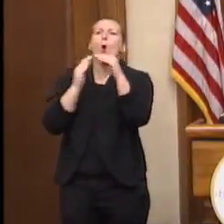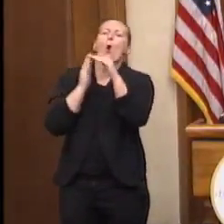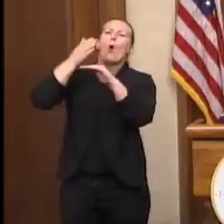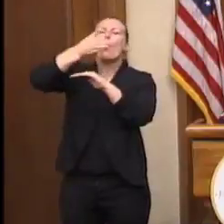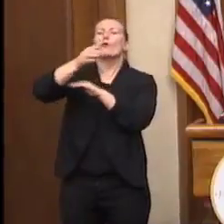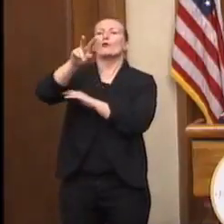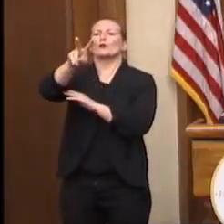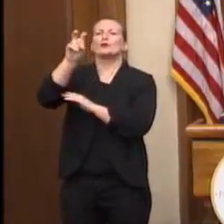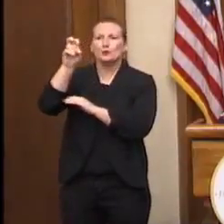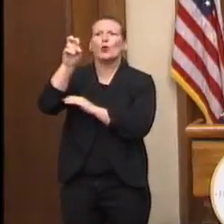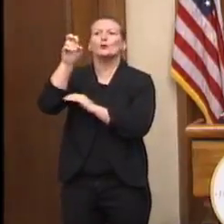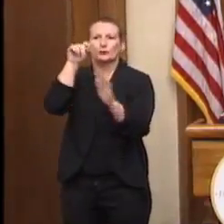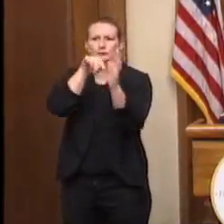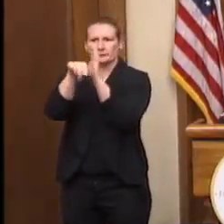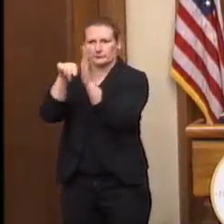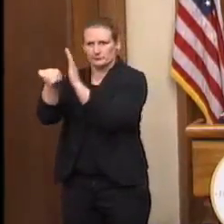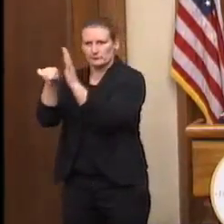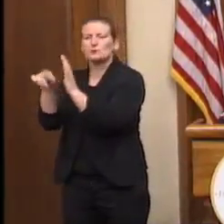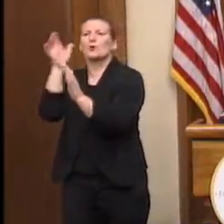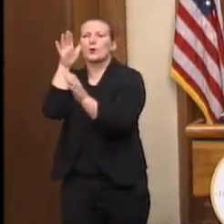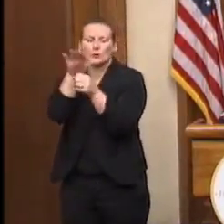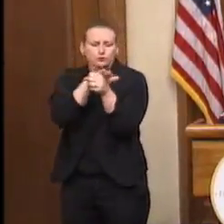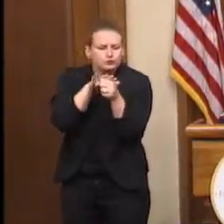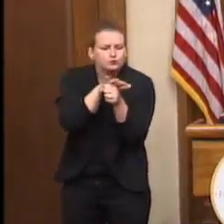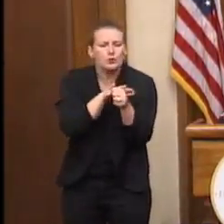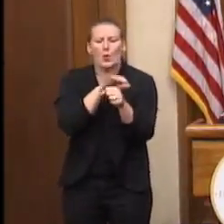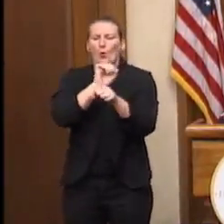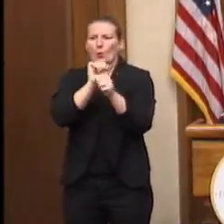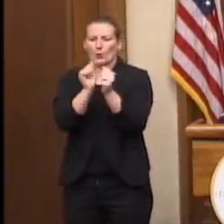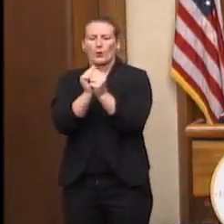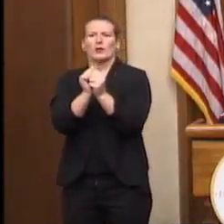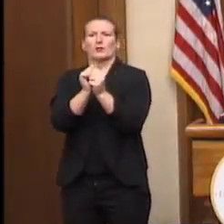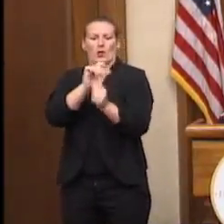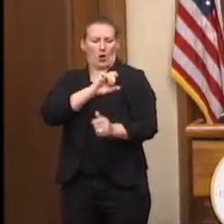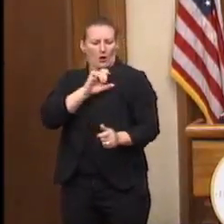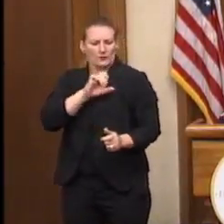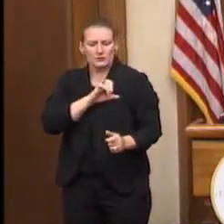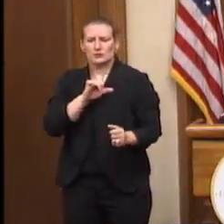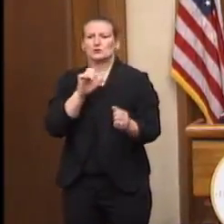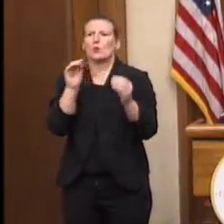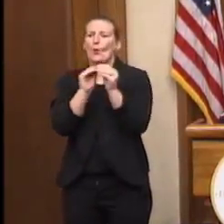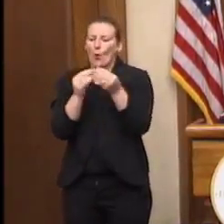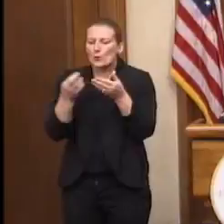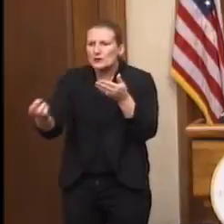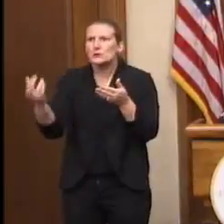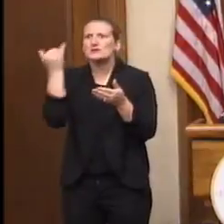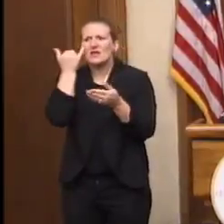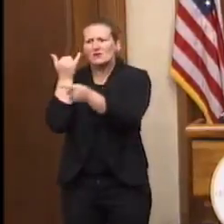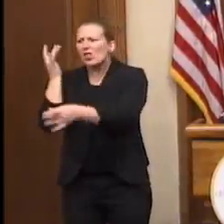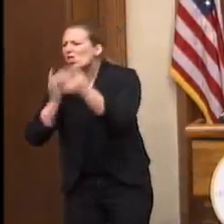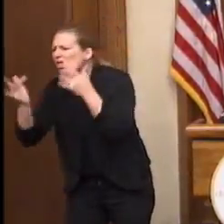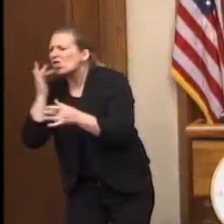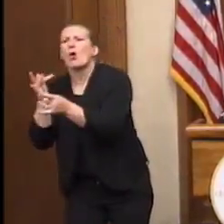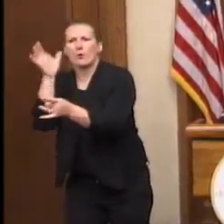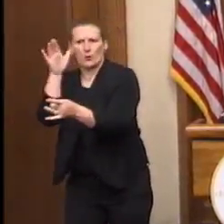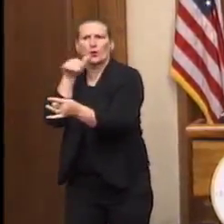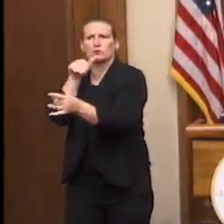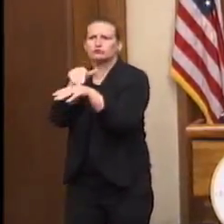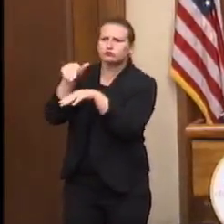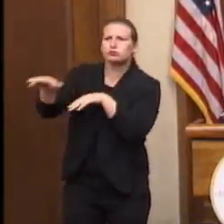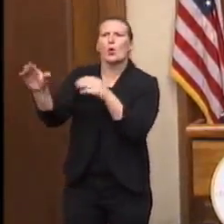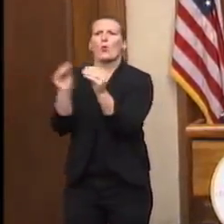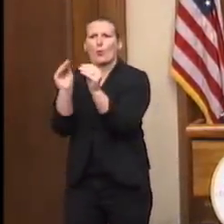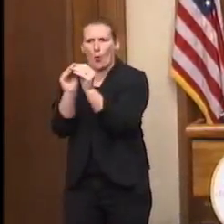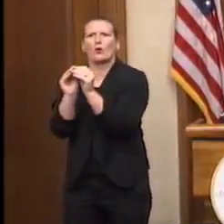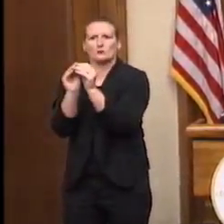work closely with neighbors. We're going to work closely with our officers. We're going to put more resources in the areas that demand the more